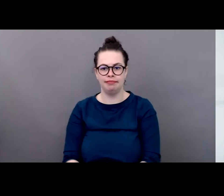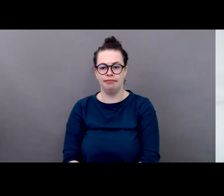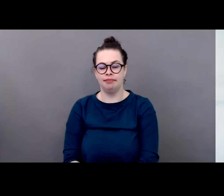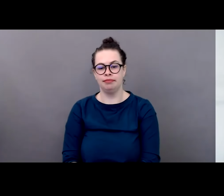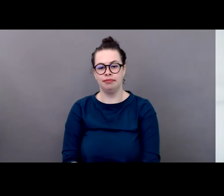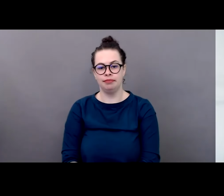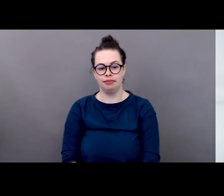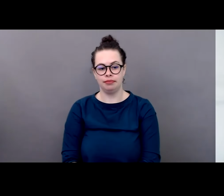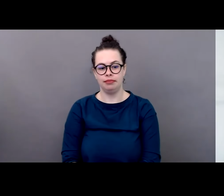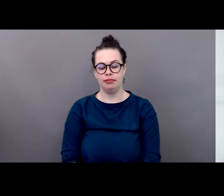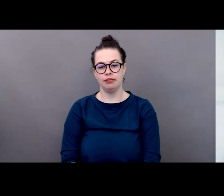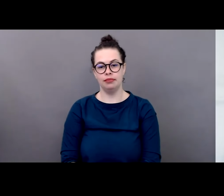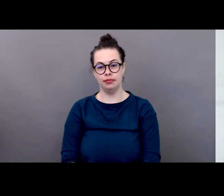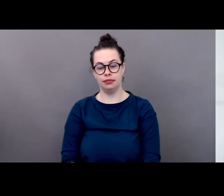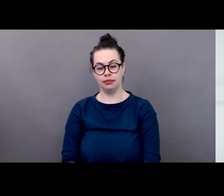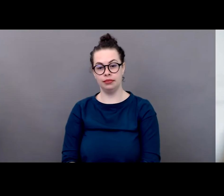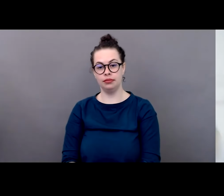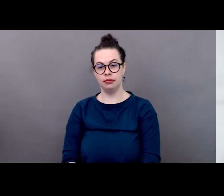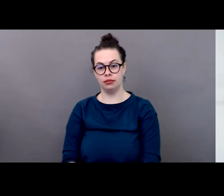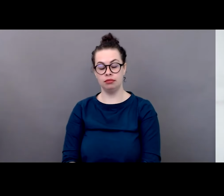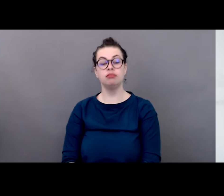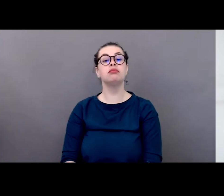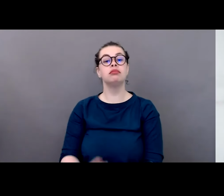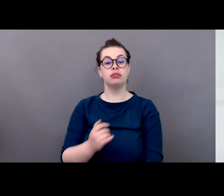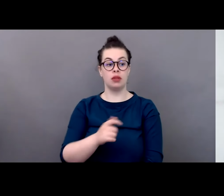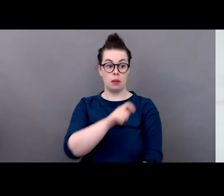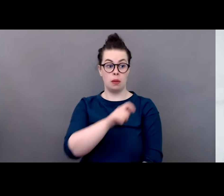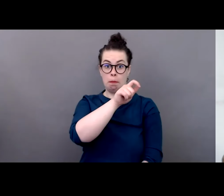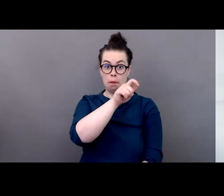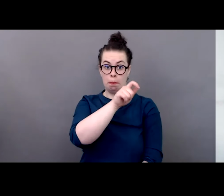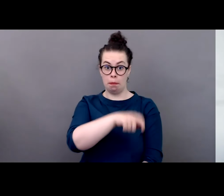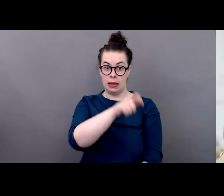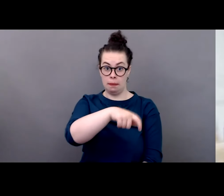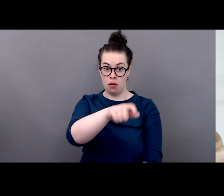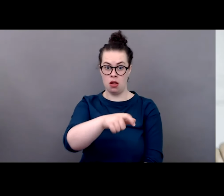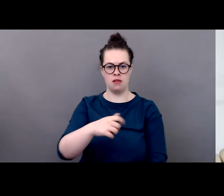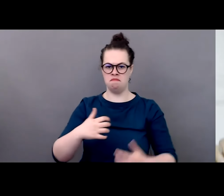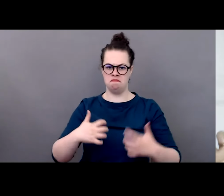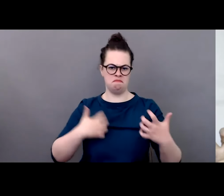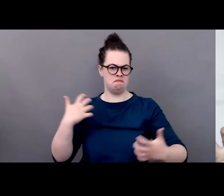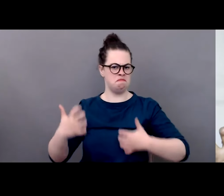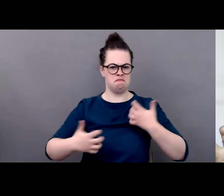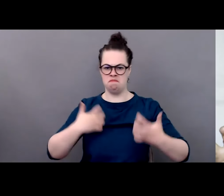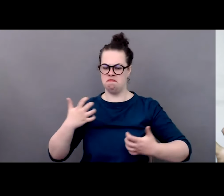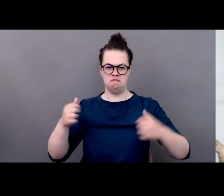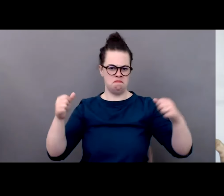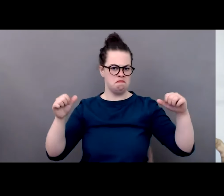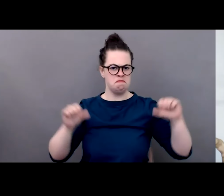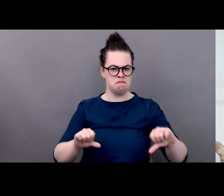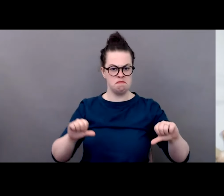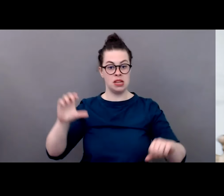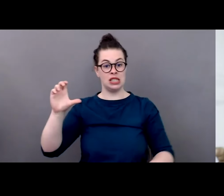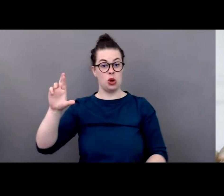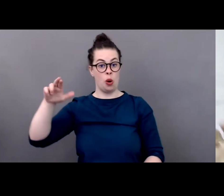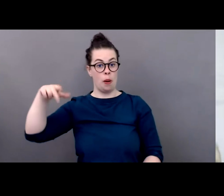Individual cases like this, individual complaints, which are decided by the CRPD, have tremendous impact on